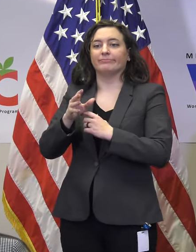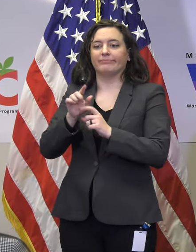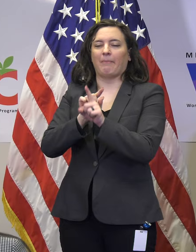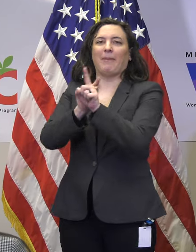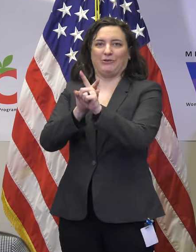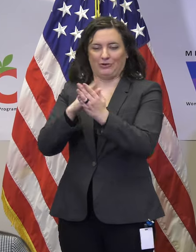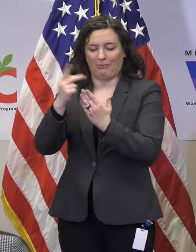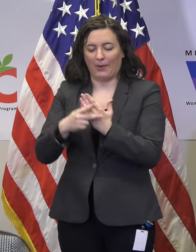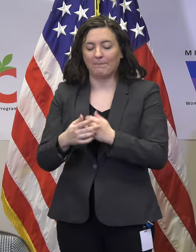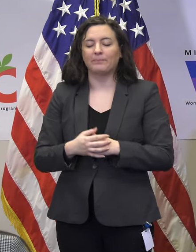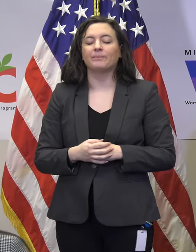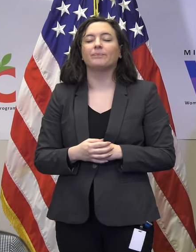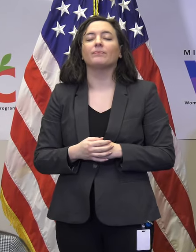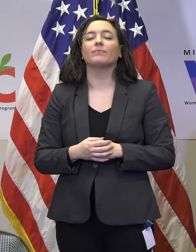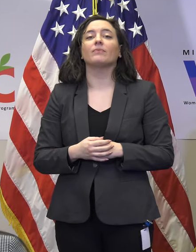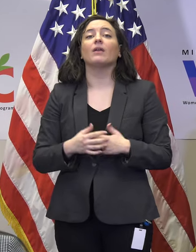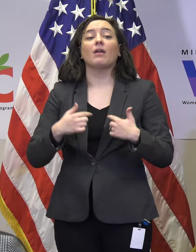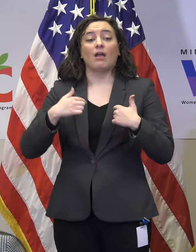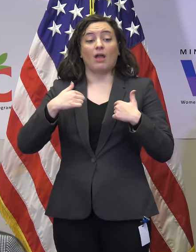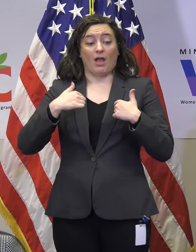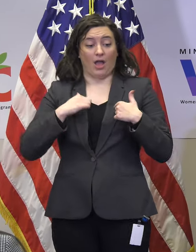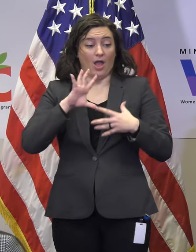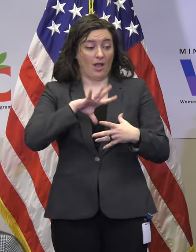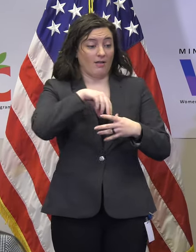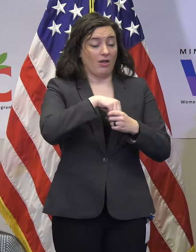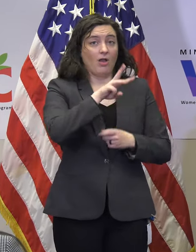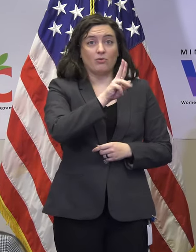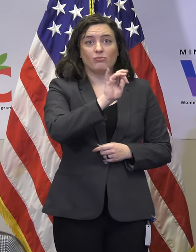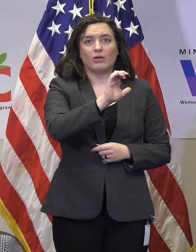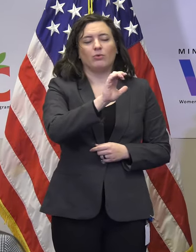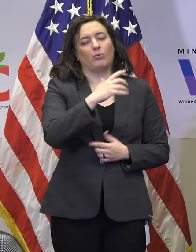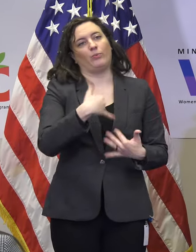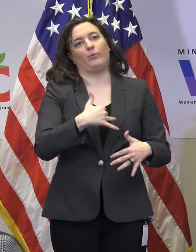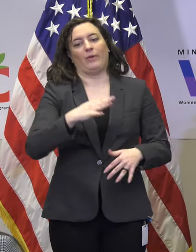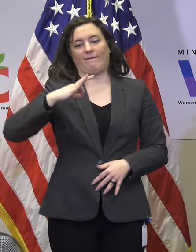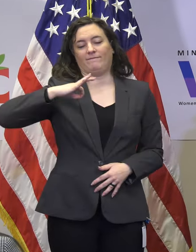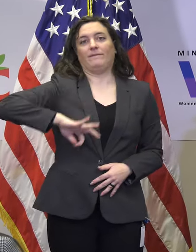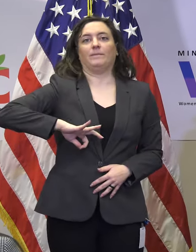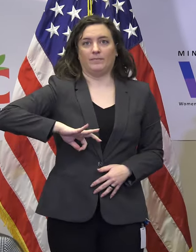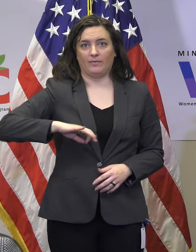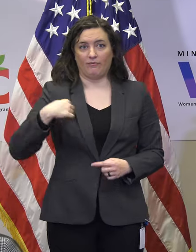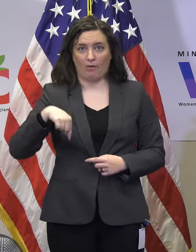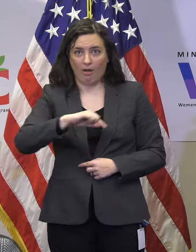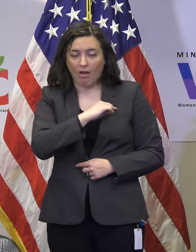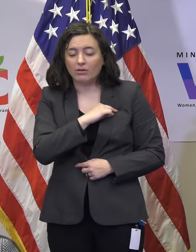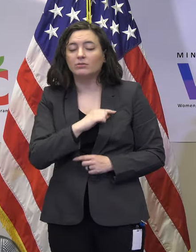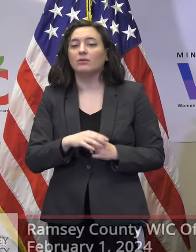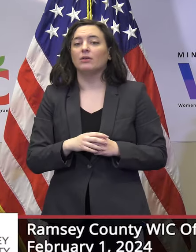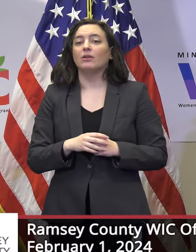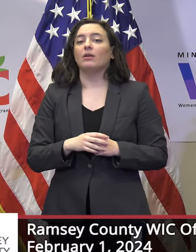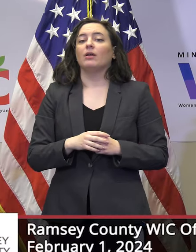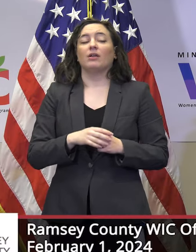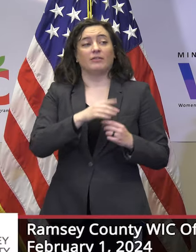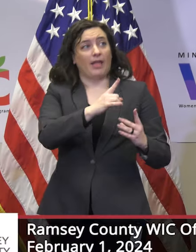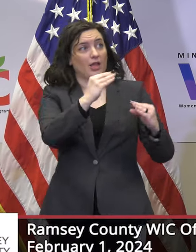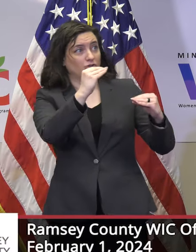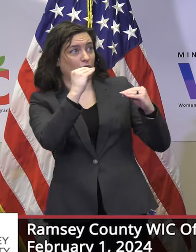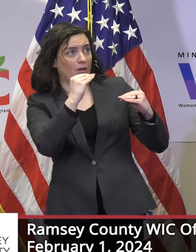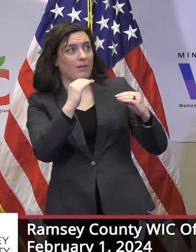As a WIC participant, I found WIC to be very meaningful to me and my family because WIC educated me how to eat